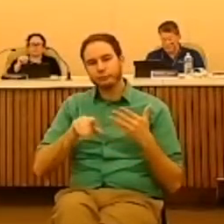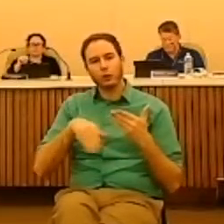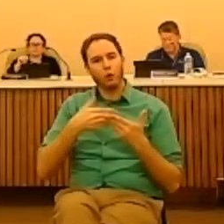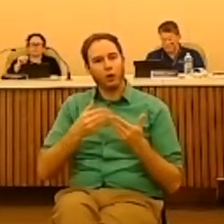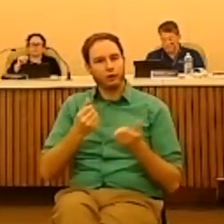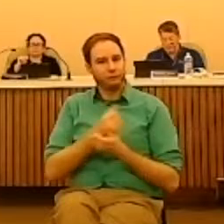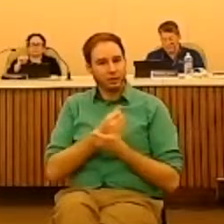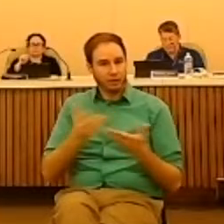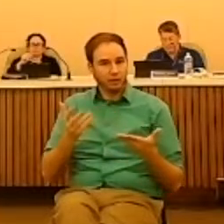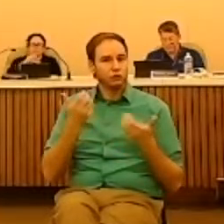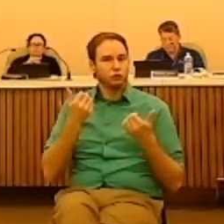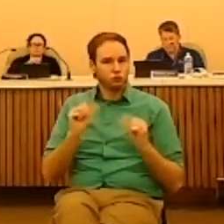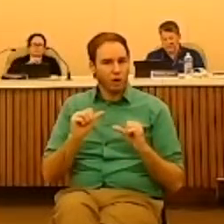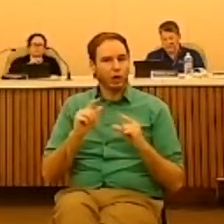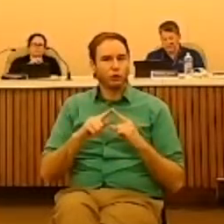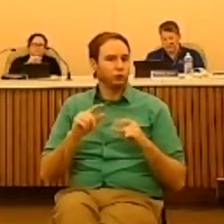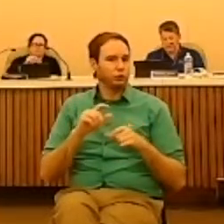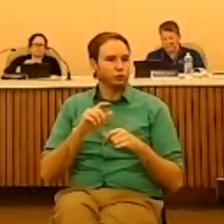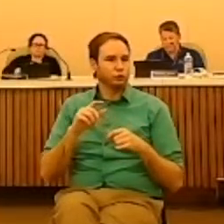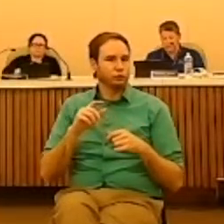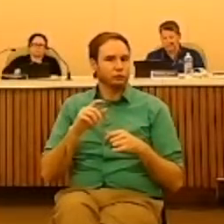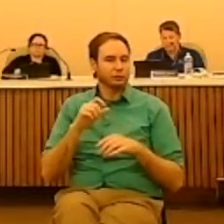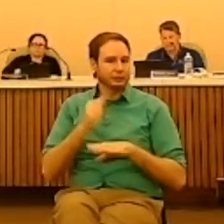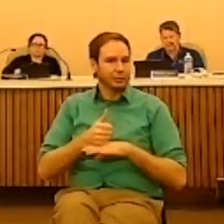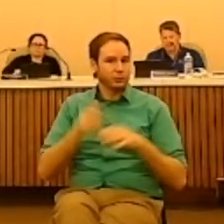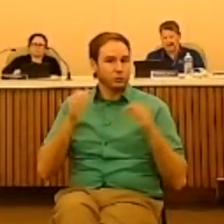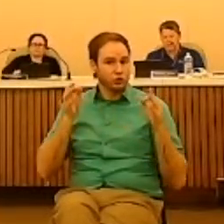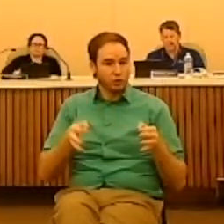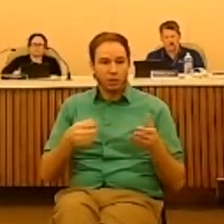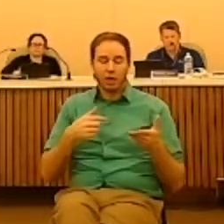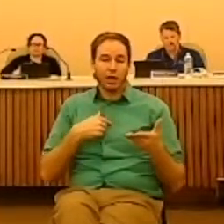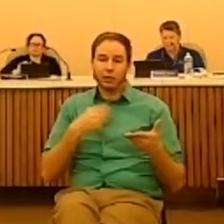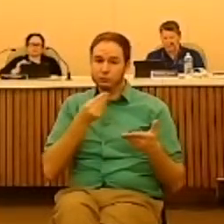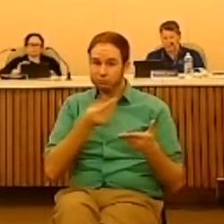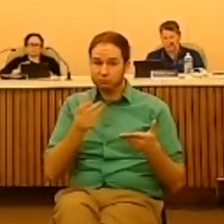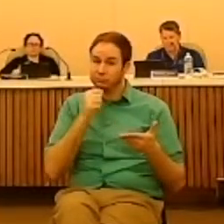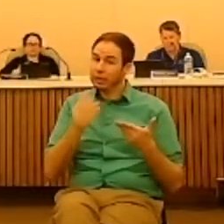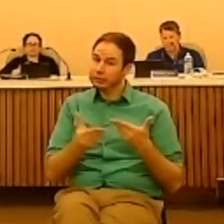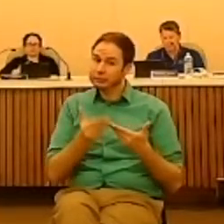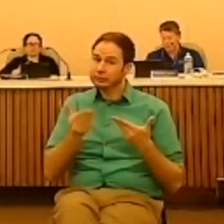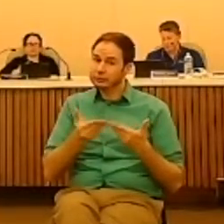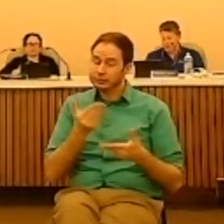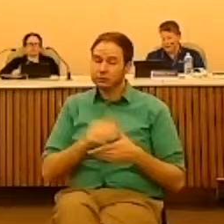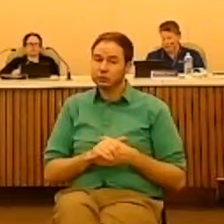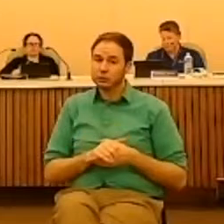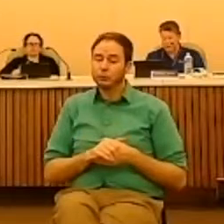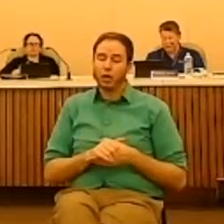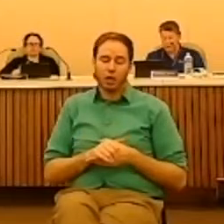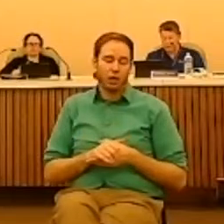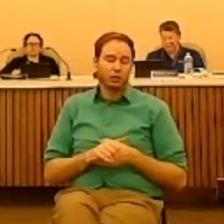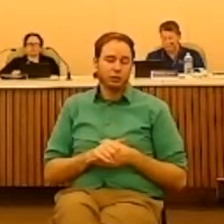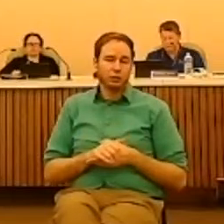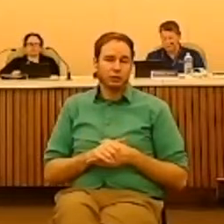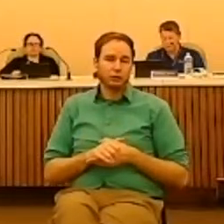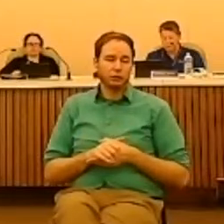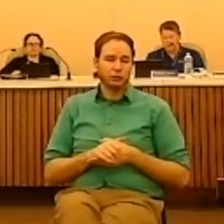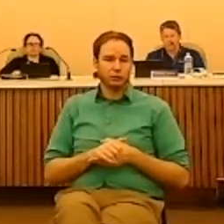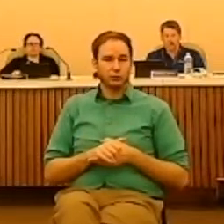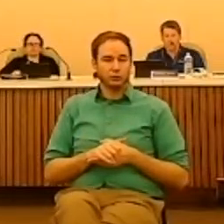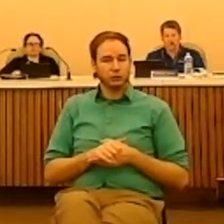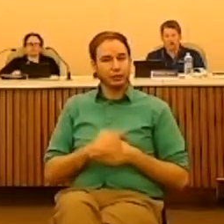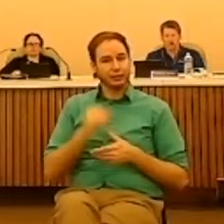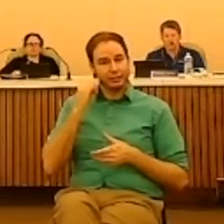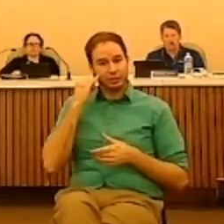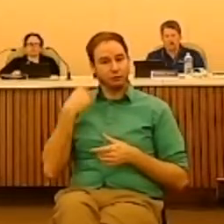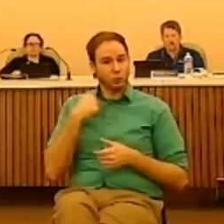and try to make a determination. And I will tell you, it's not easy. But as far as whether